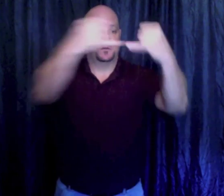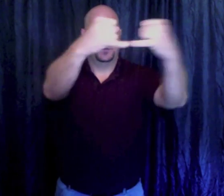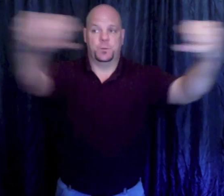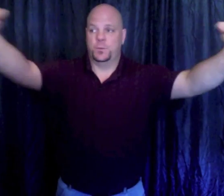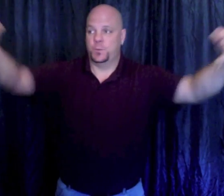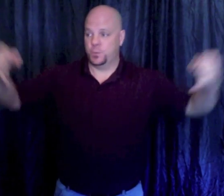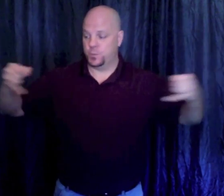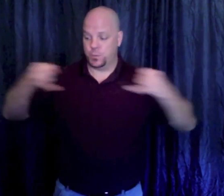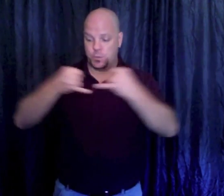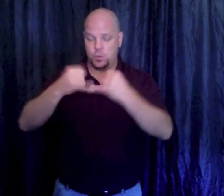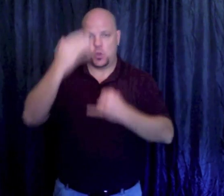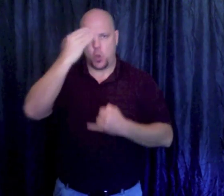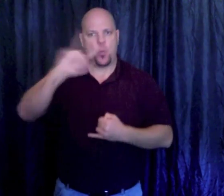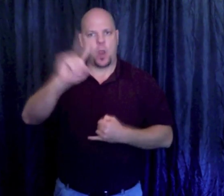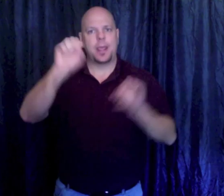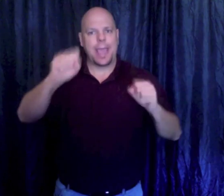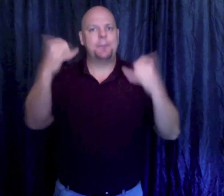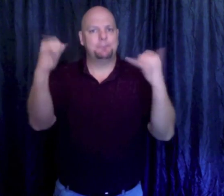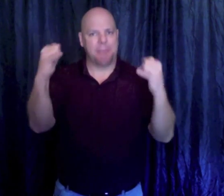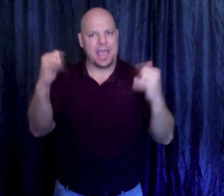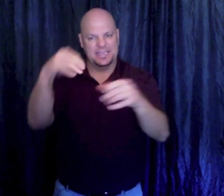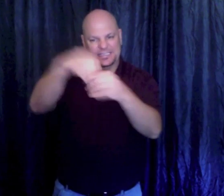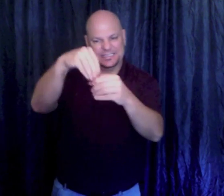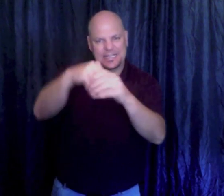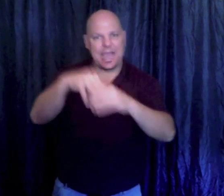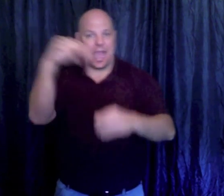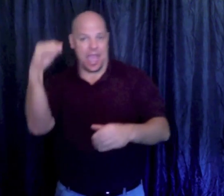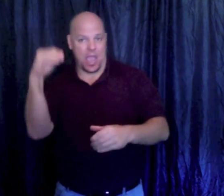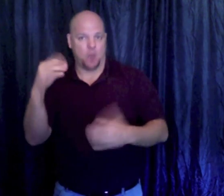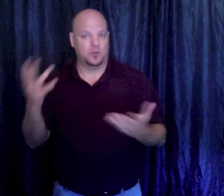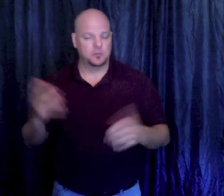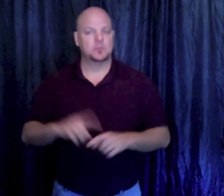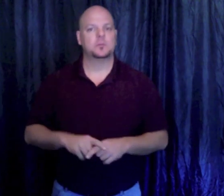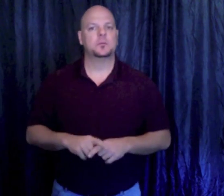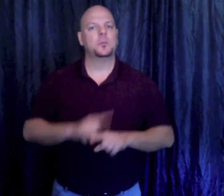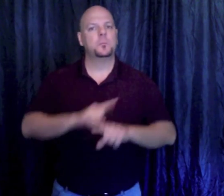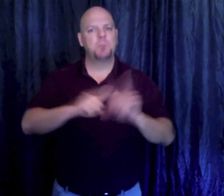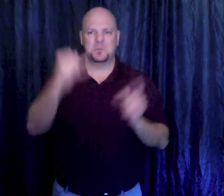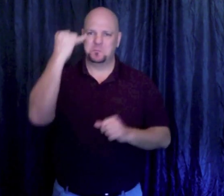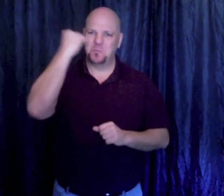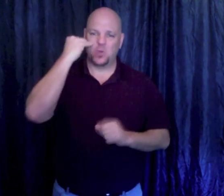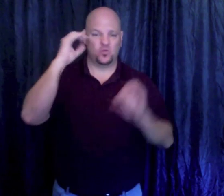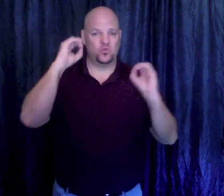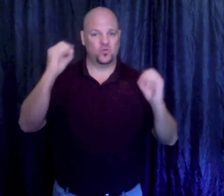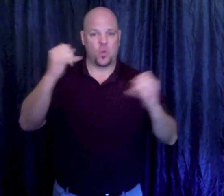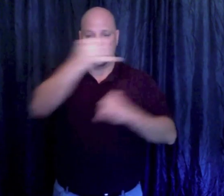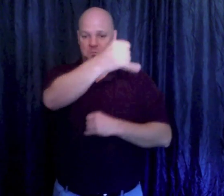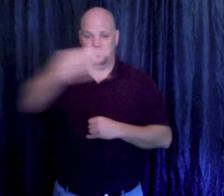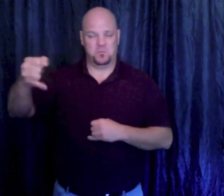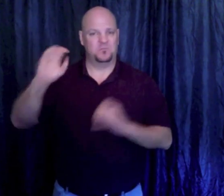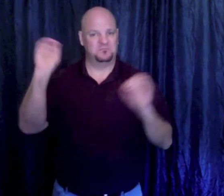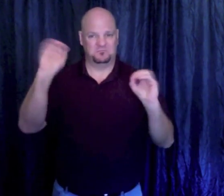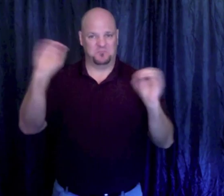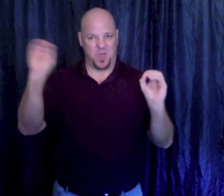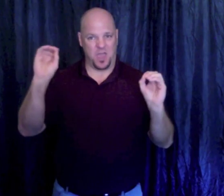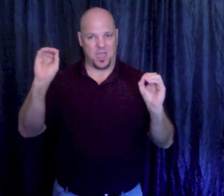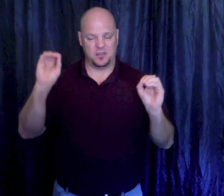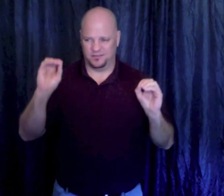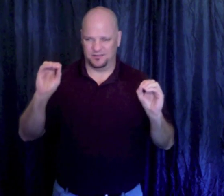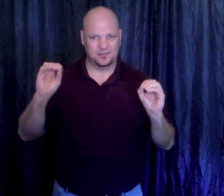is. Well, what if you had the game and there was no line? If there were no boundaries, what would happen? You'd have complete chaos. No